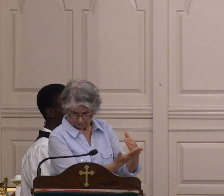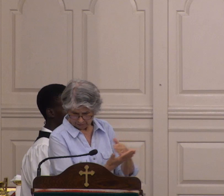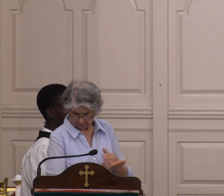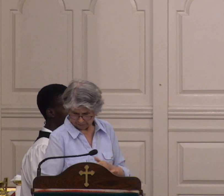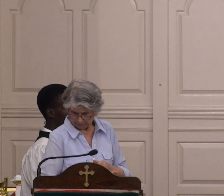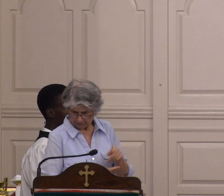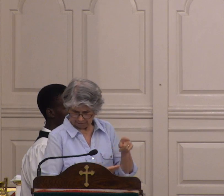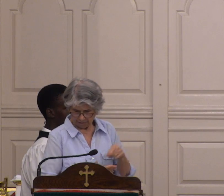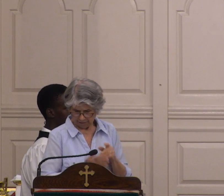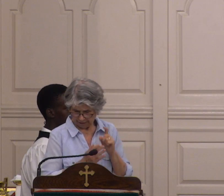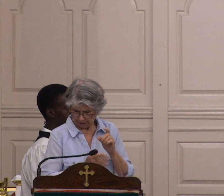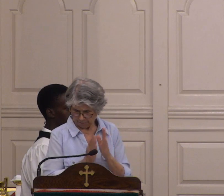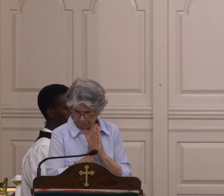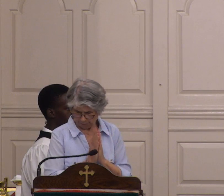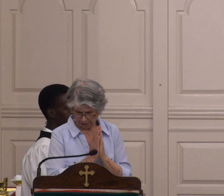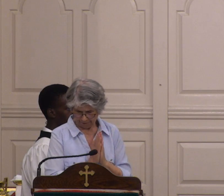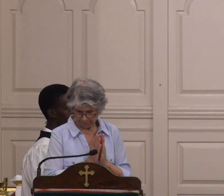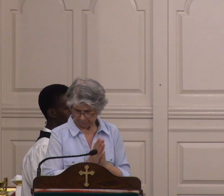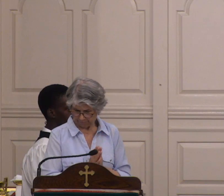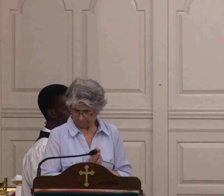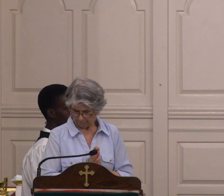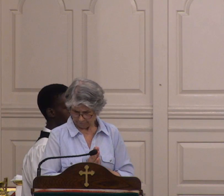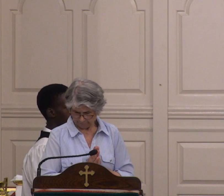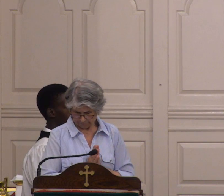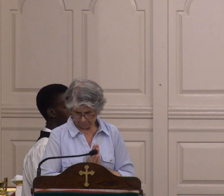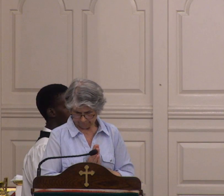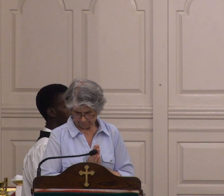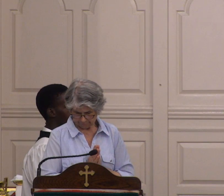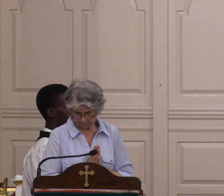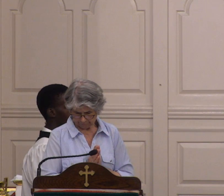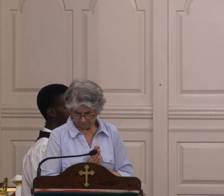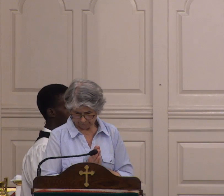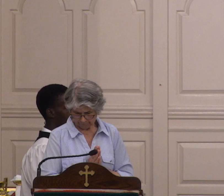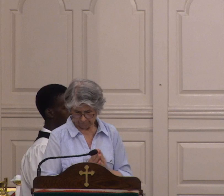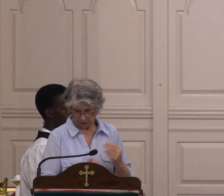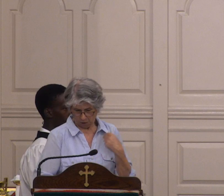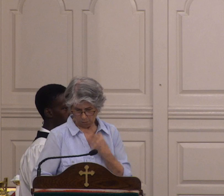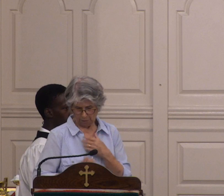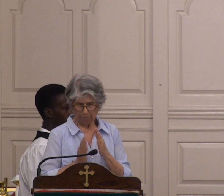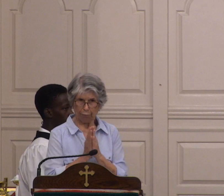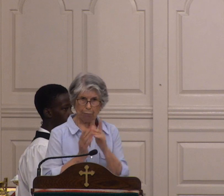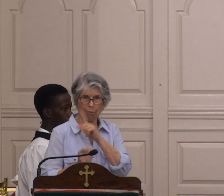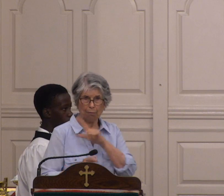especially those listed in the bulletin, we pray to the Lord.